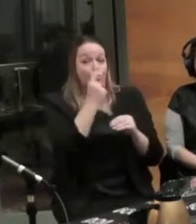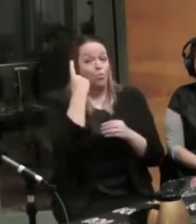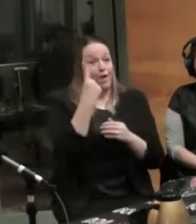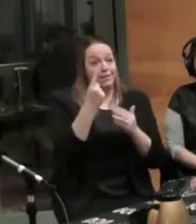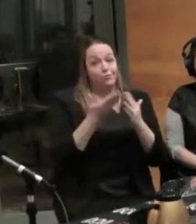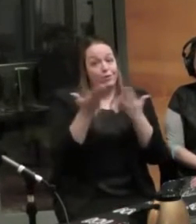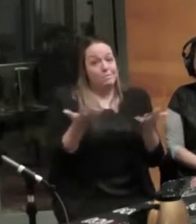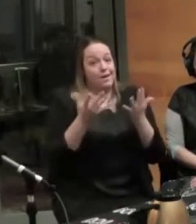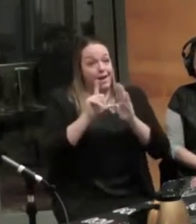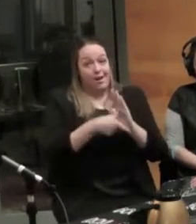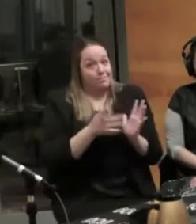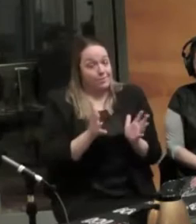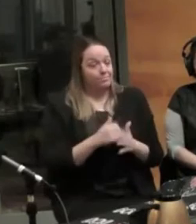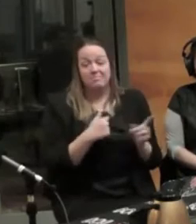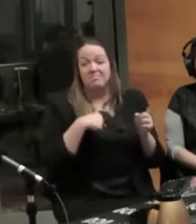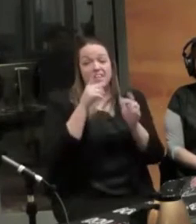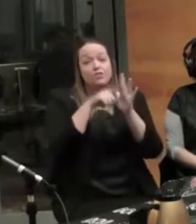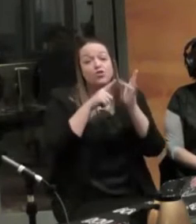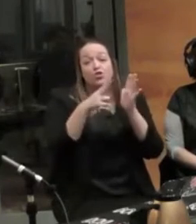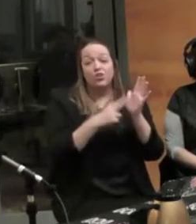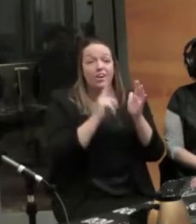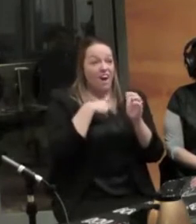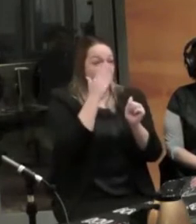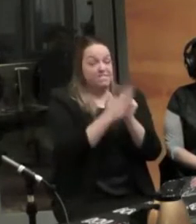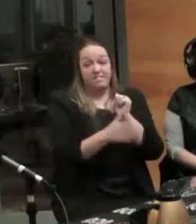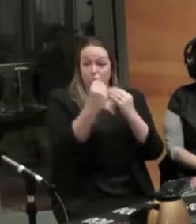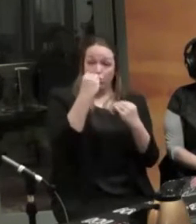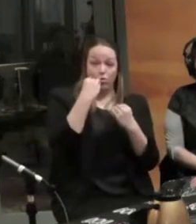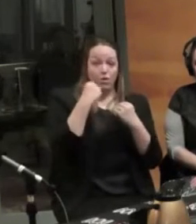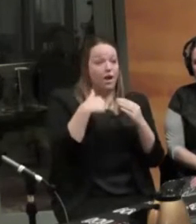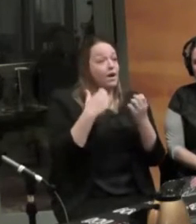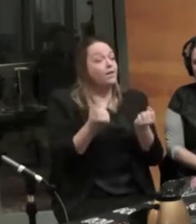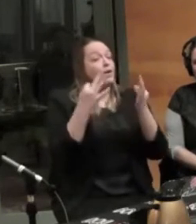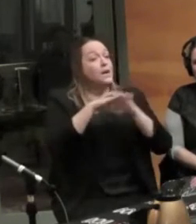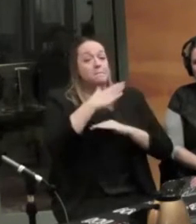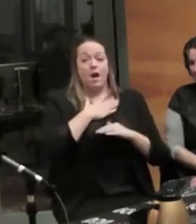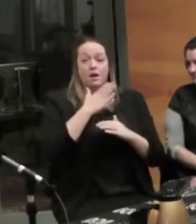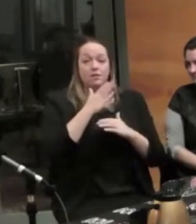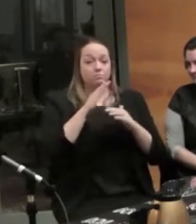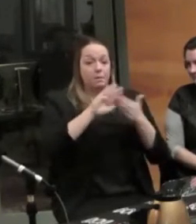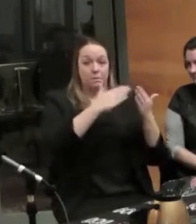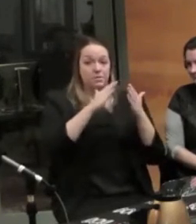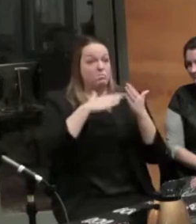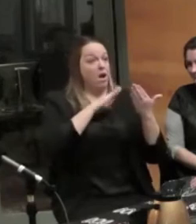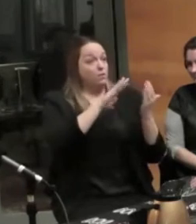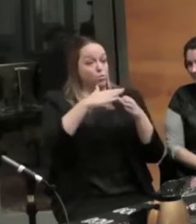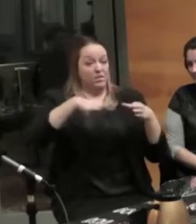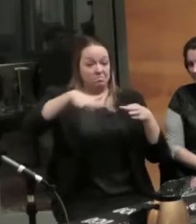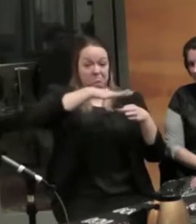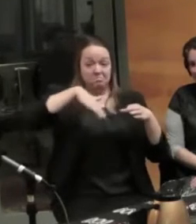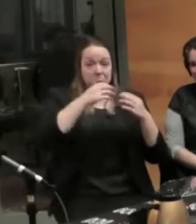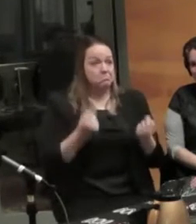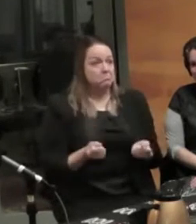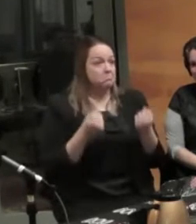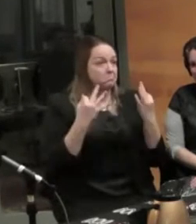but I've never been taught any, and I've not had people in my immediate community who I've, other than if I've paid